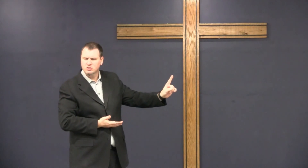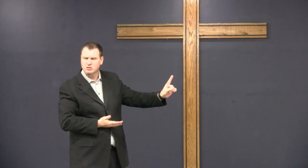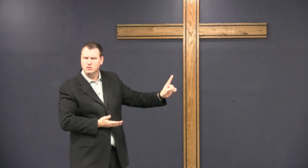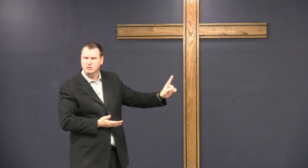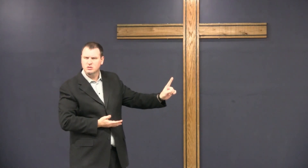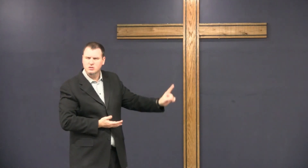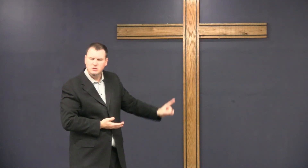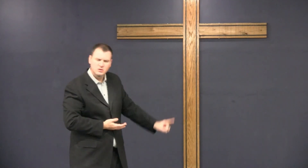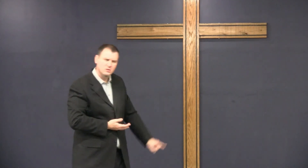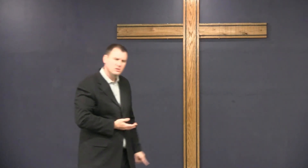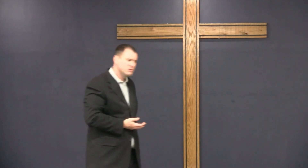different.